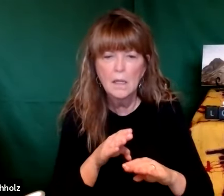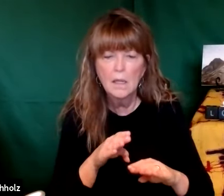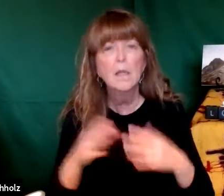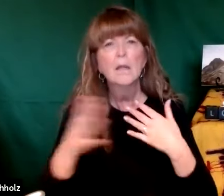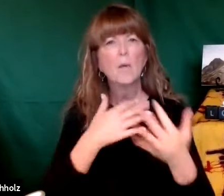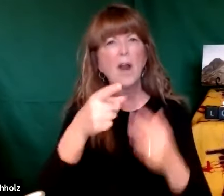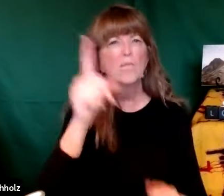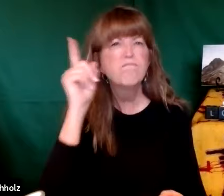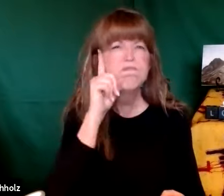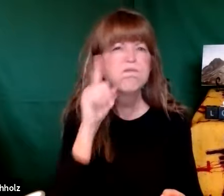quelled